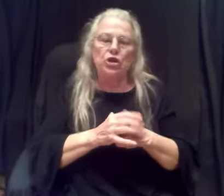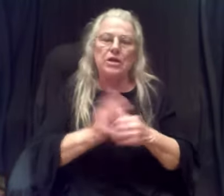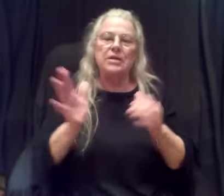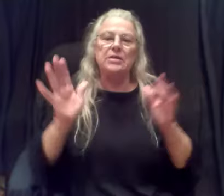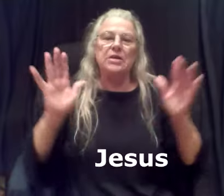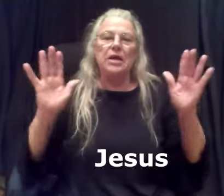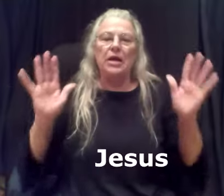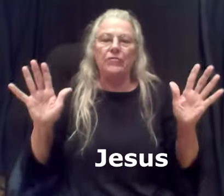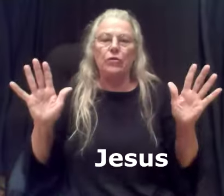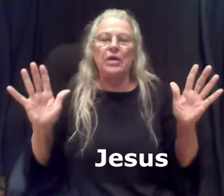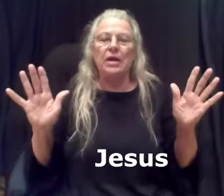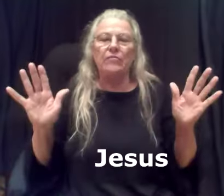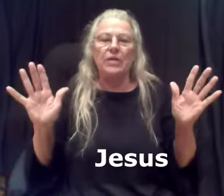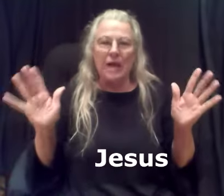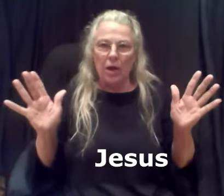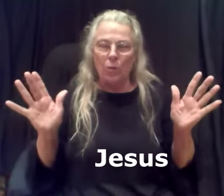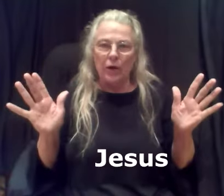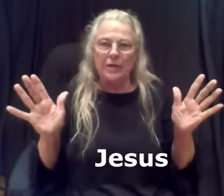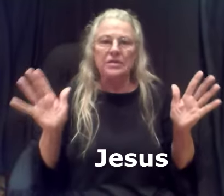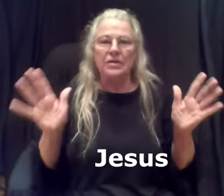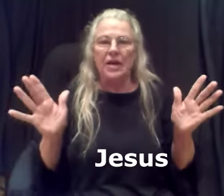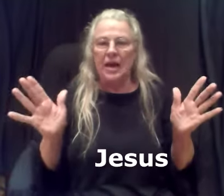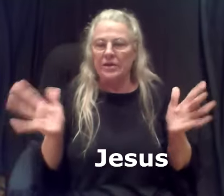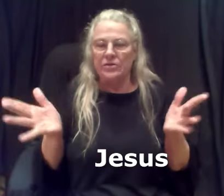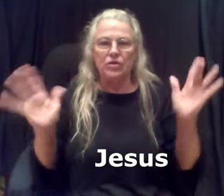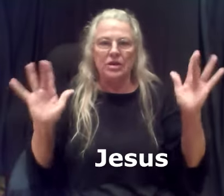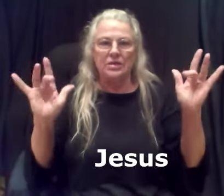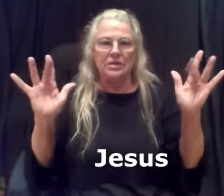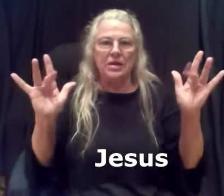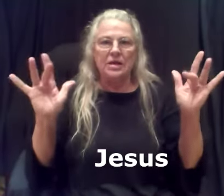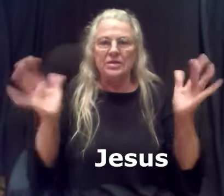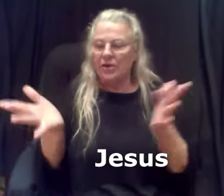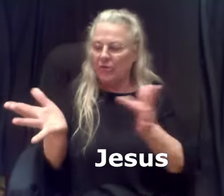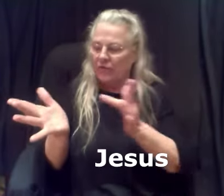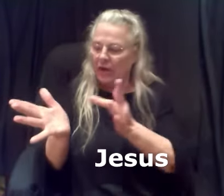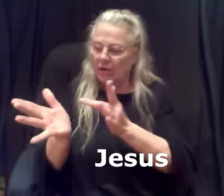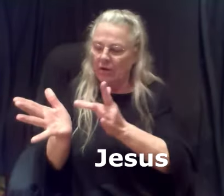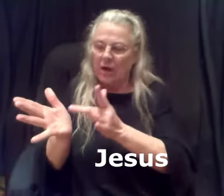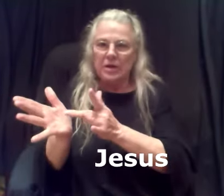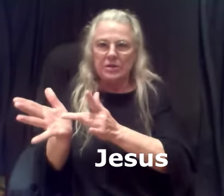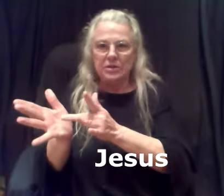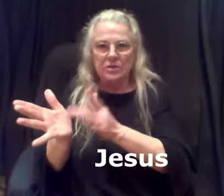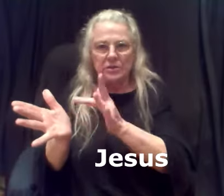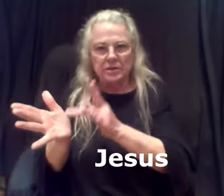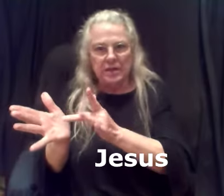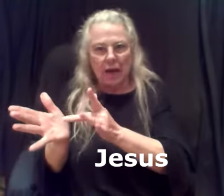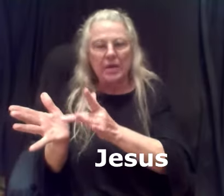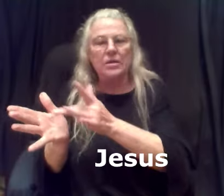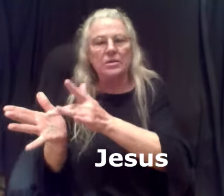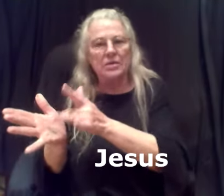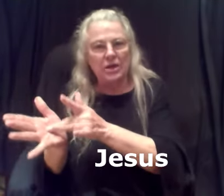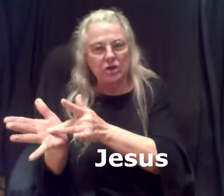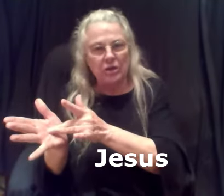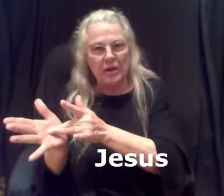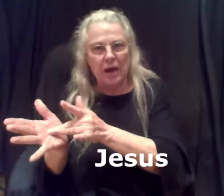Jesus, if you think of the nail prints in the hands of Jesus, center finger, dominant touching the